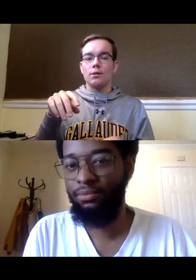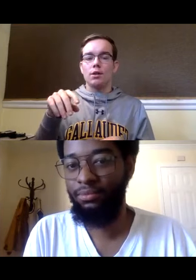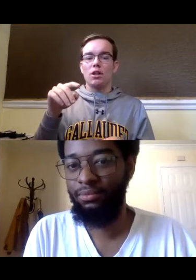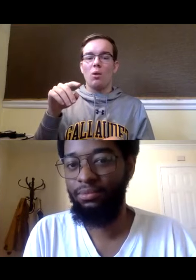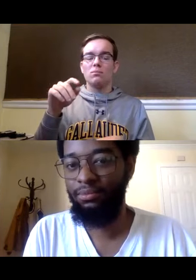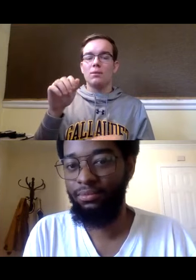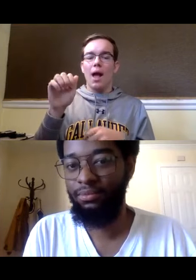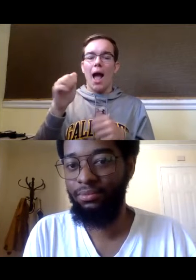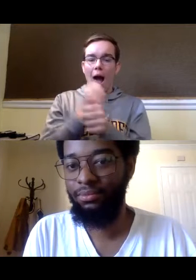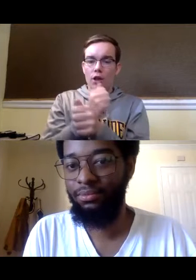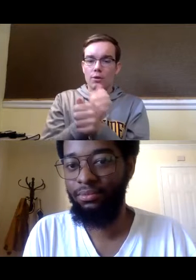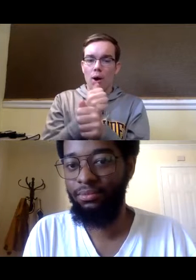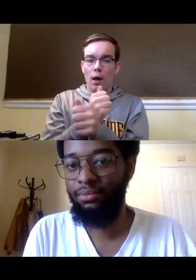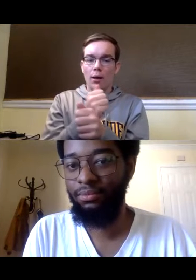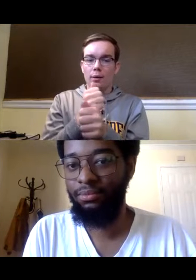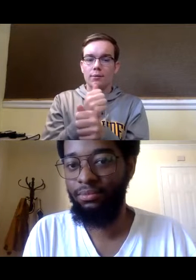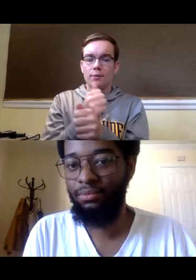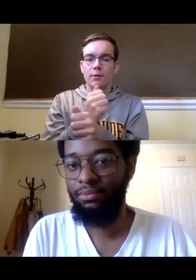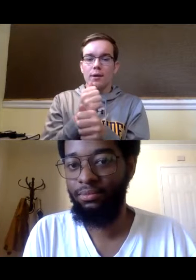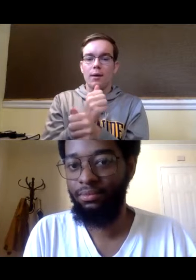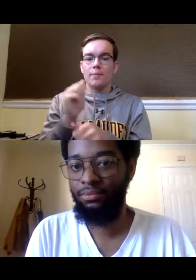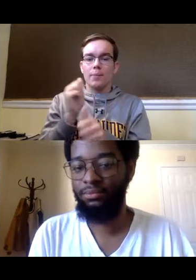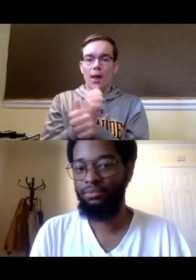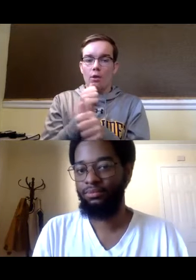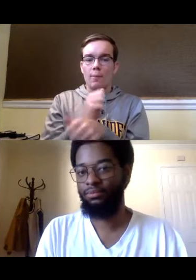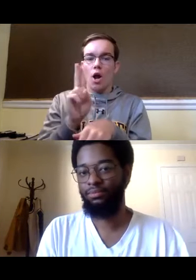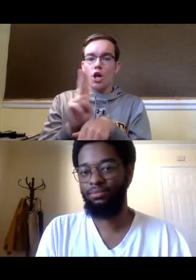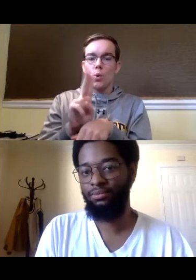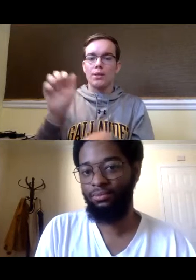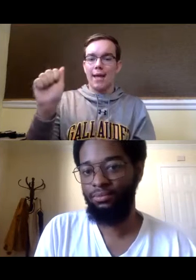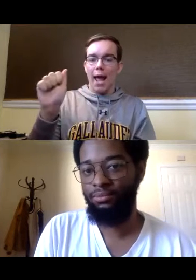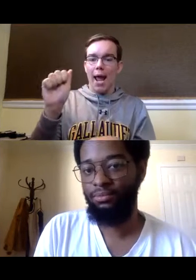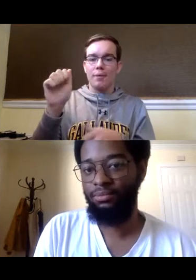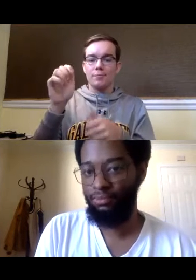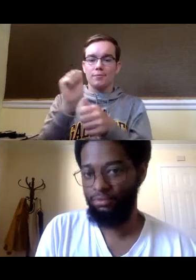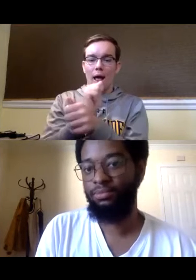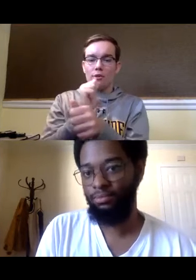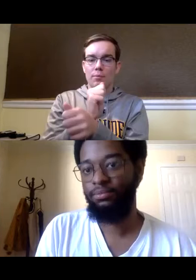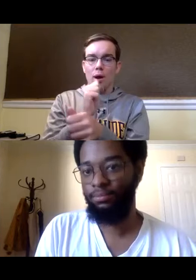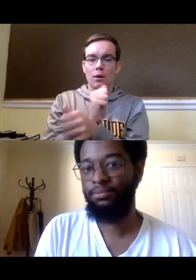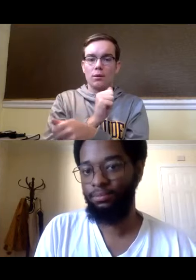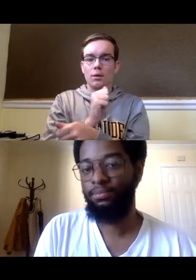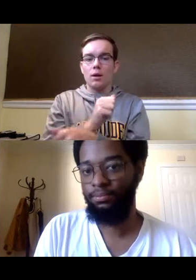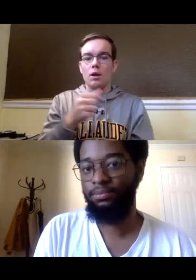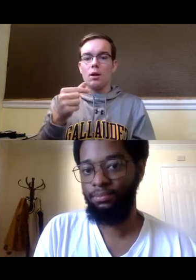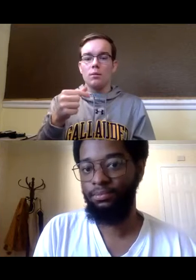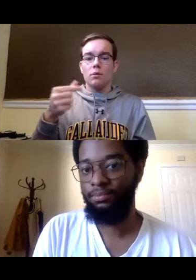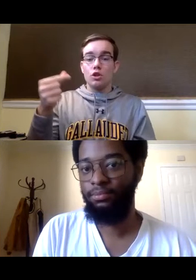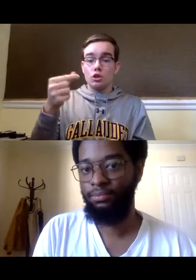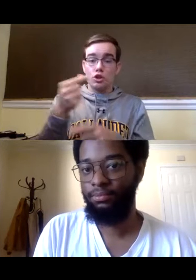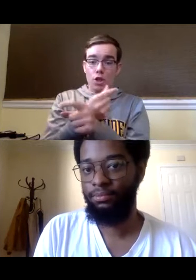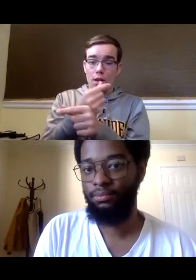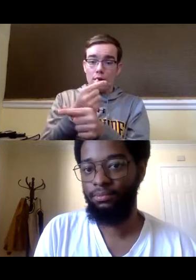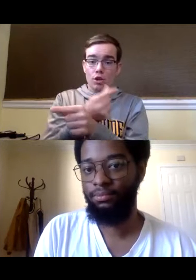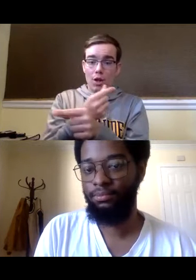letter of the subject itself, like algebra, for example. It uses the A hand shape